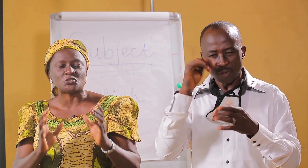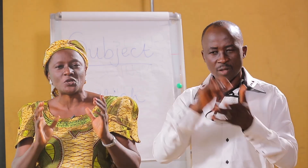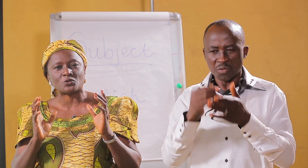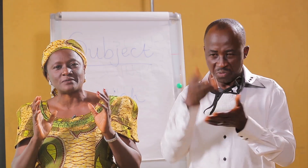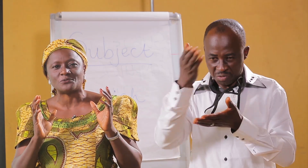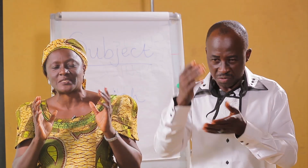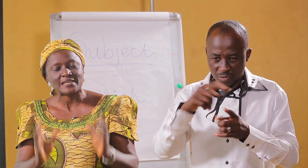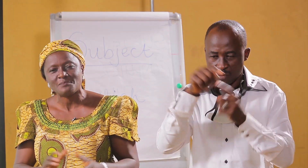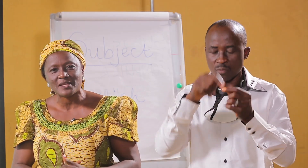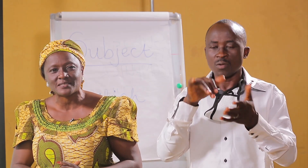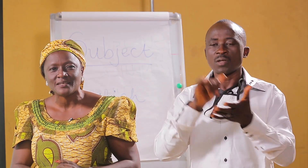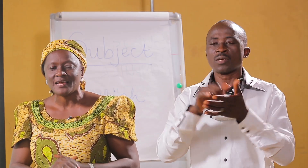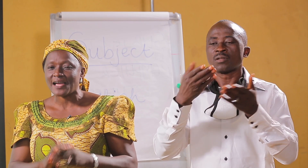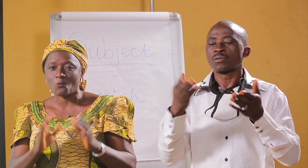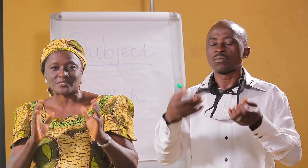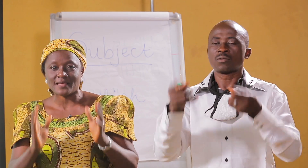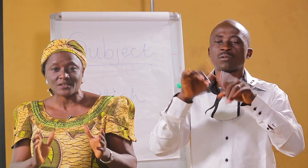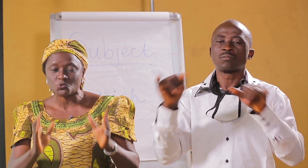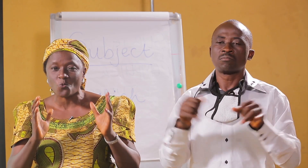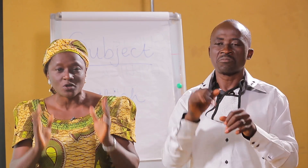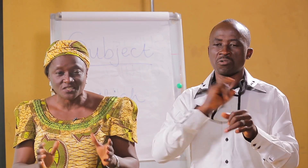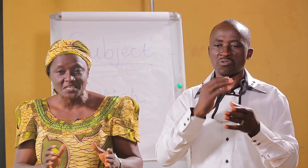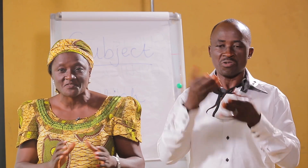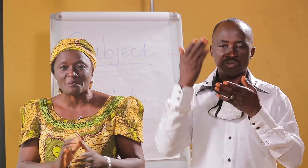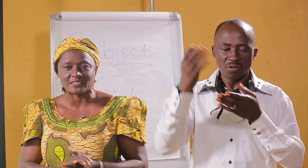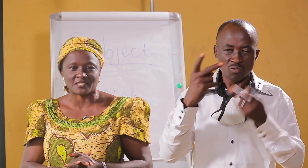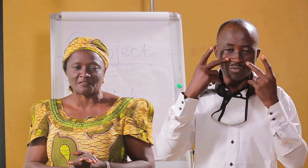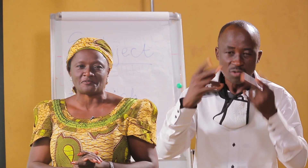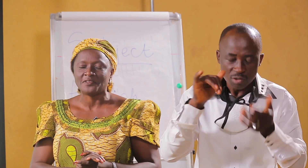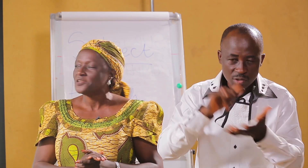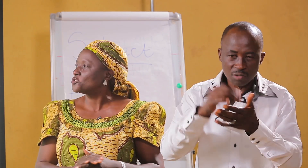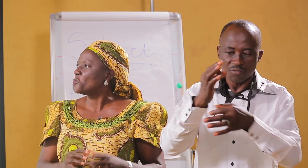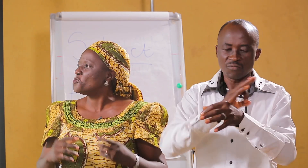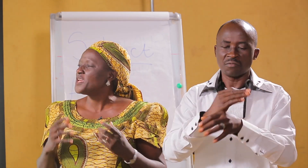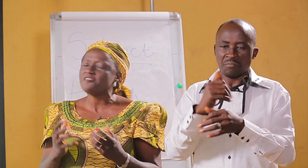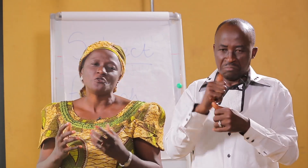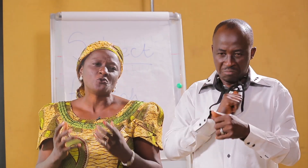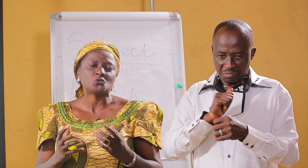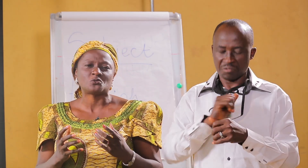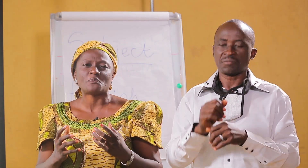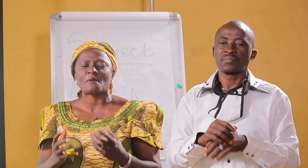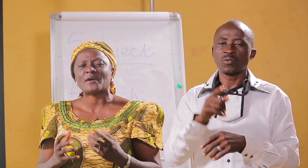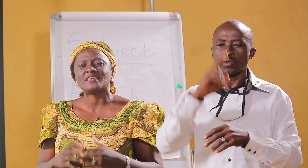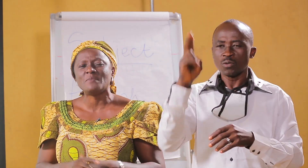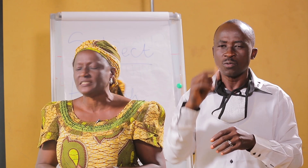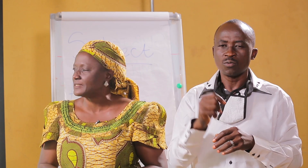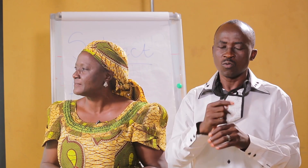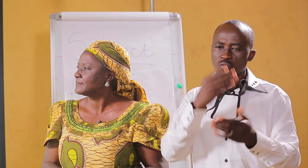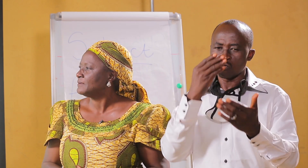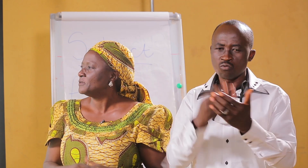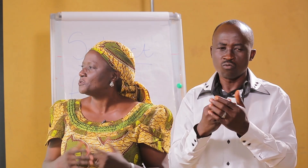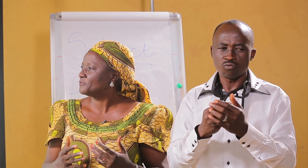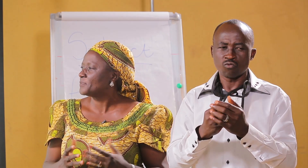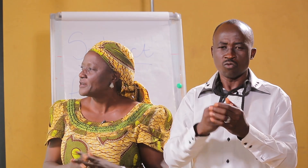this situation was taking place. I was there to watch this film myself. So you use proper